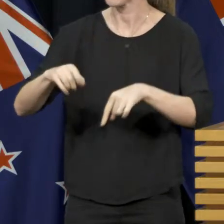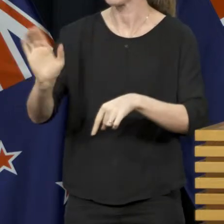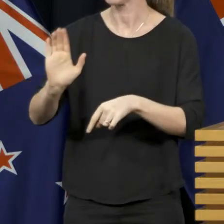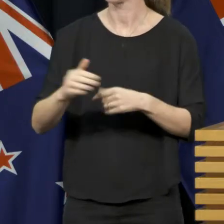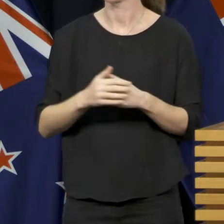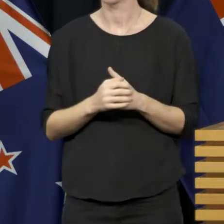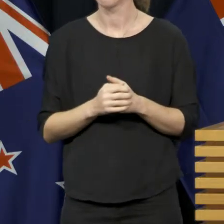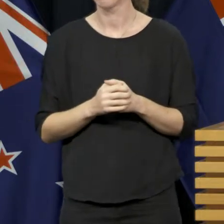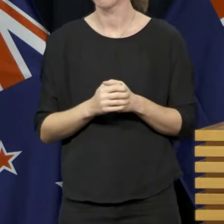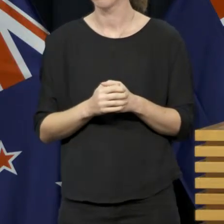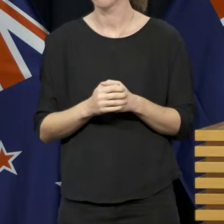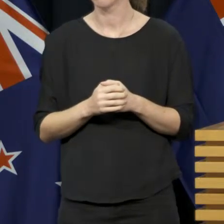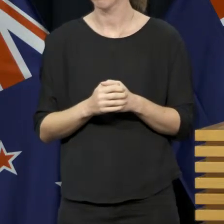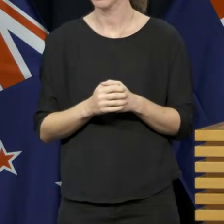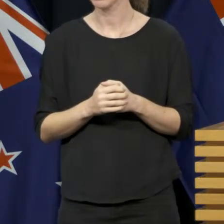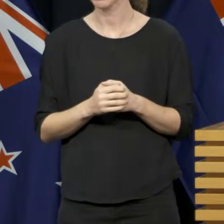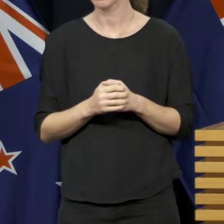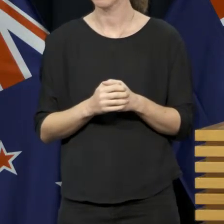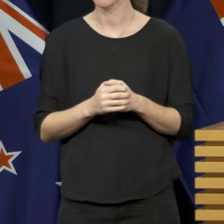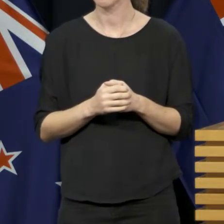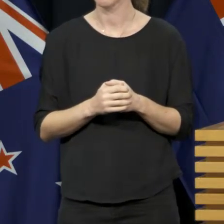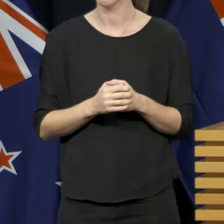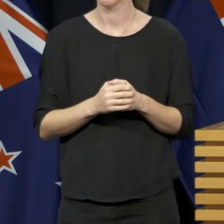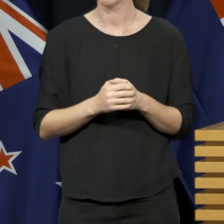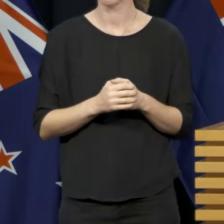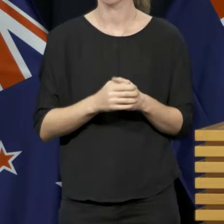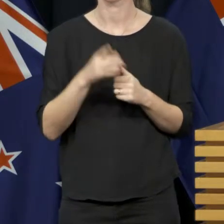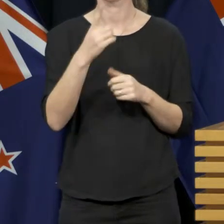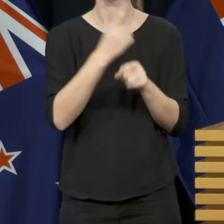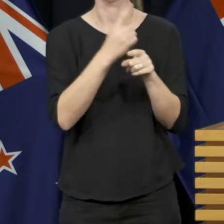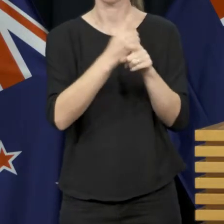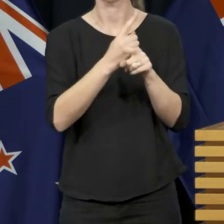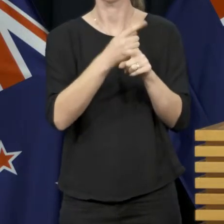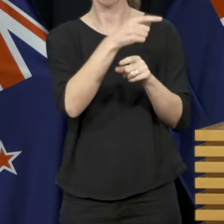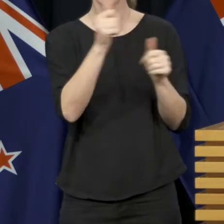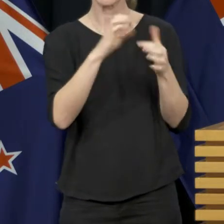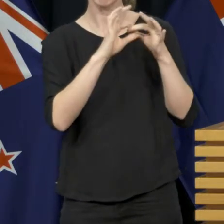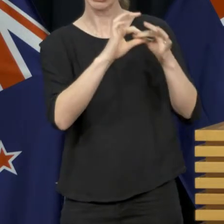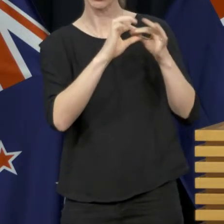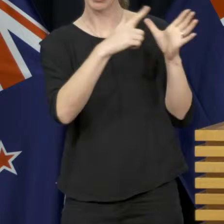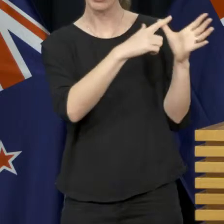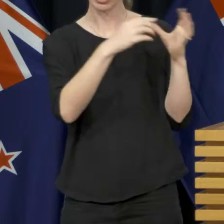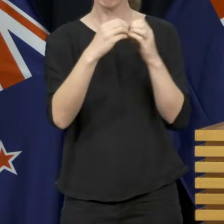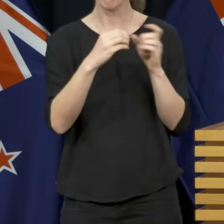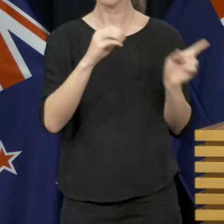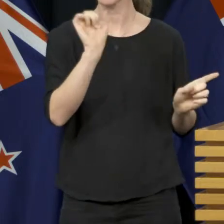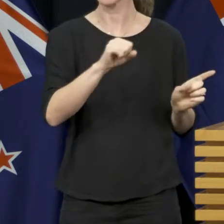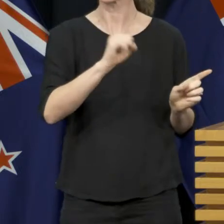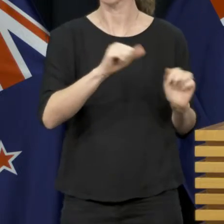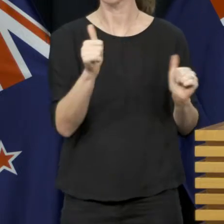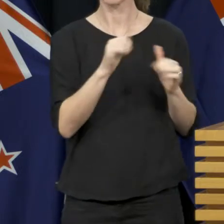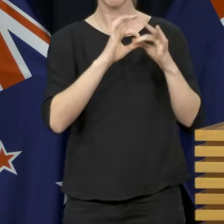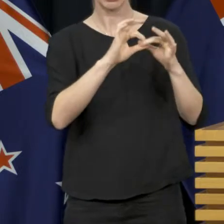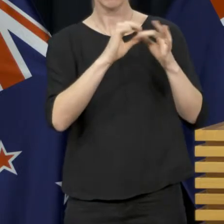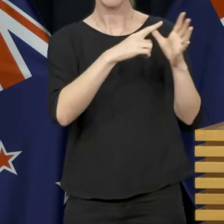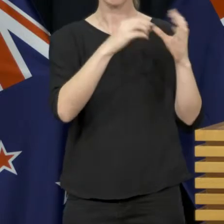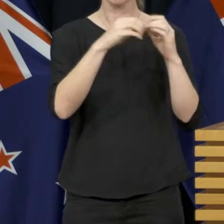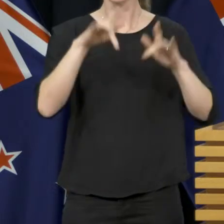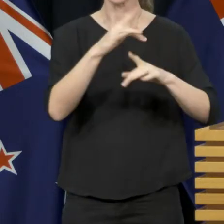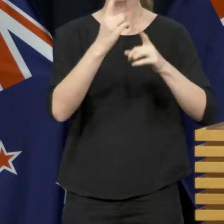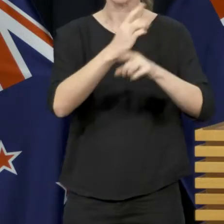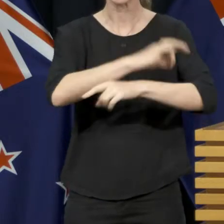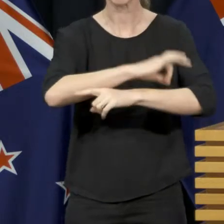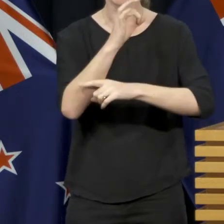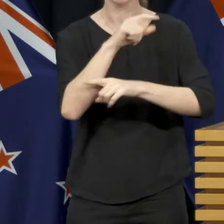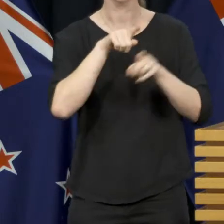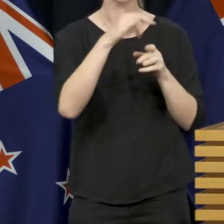Bloomfield already, and what's it like? Yes, during the lockdown period, I did have a good working relationship with Dr. Bloomfield. I haven't been able to talk to him this morning.